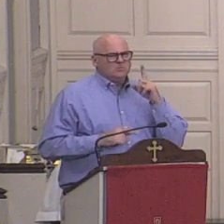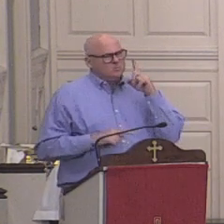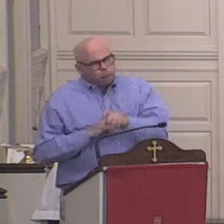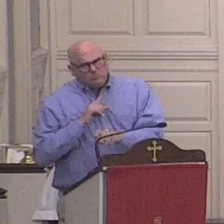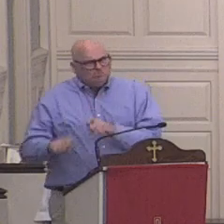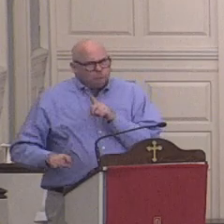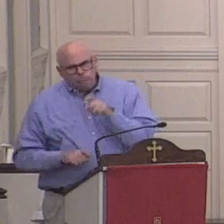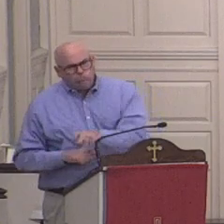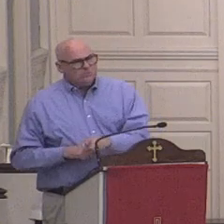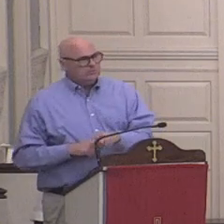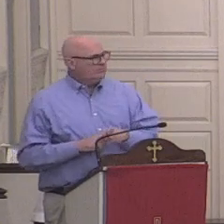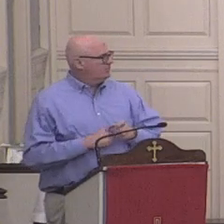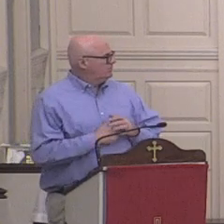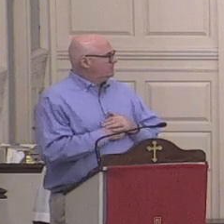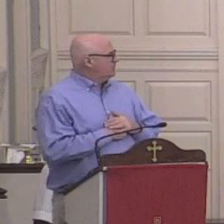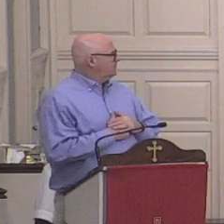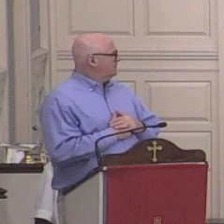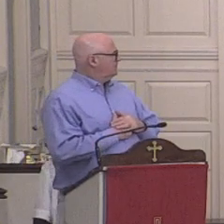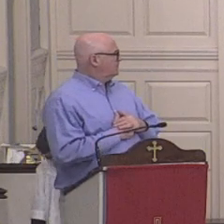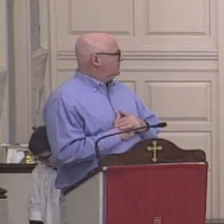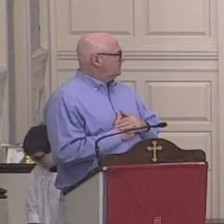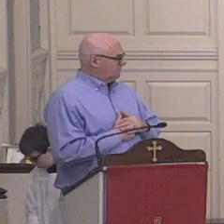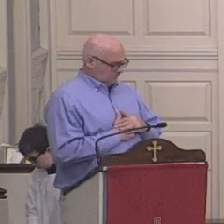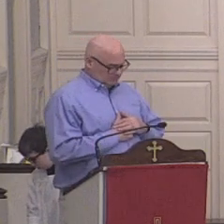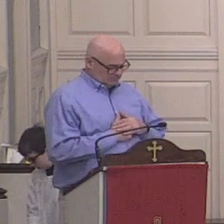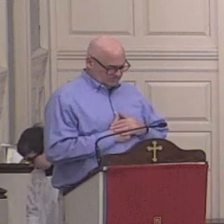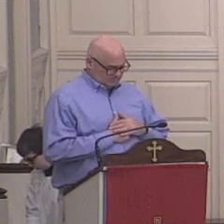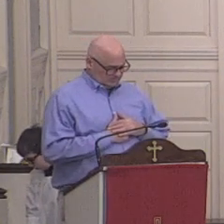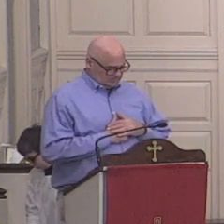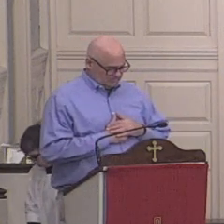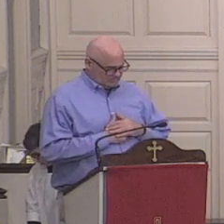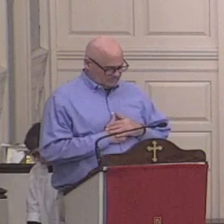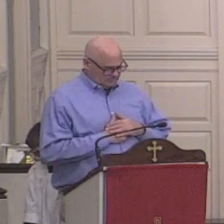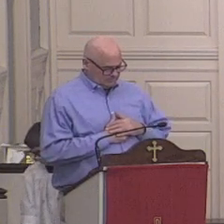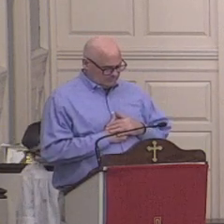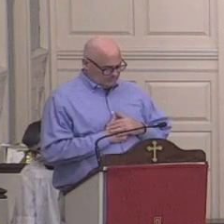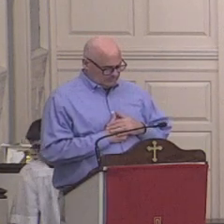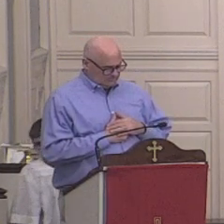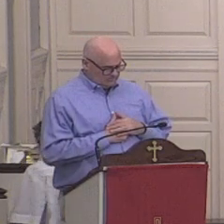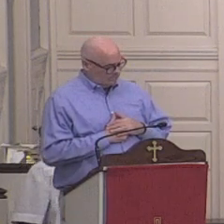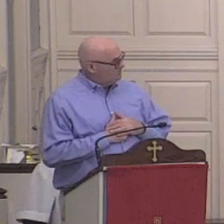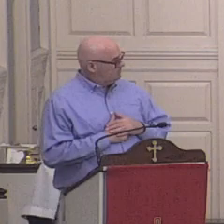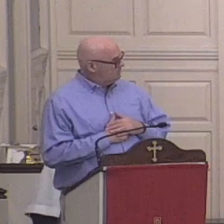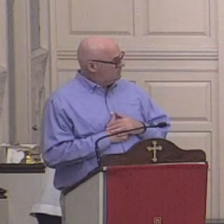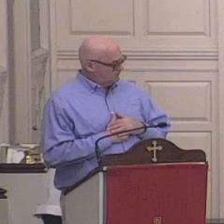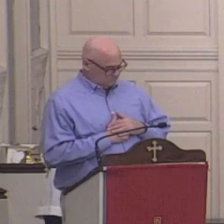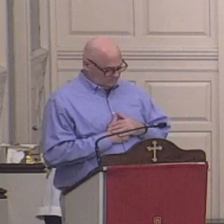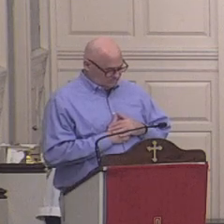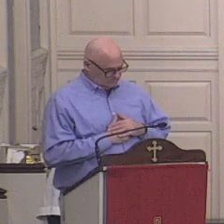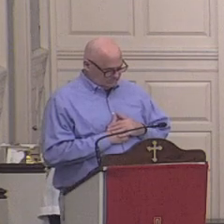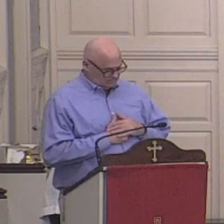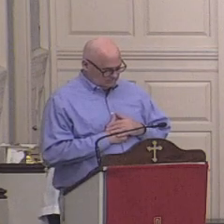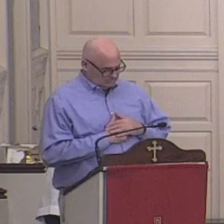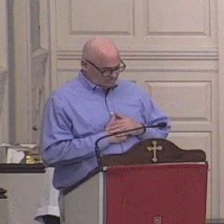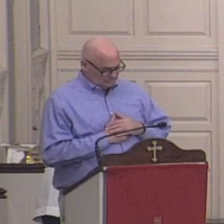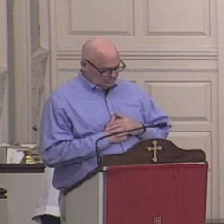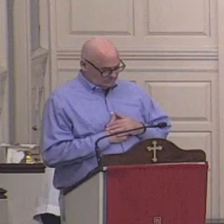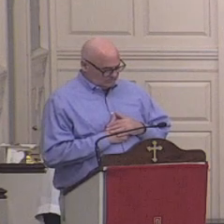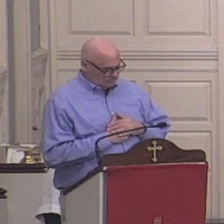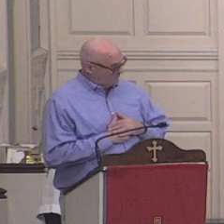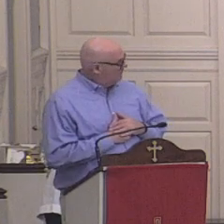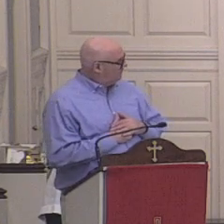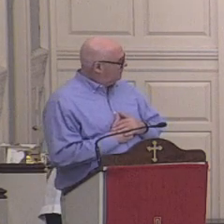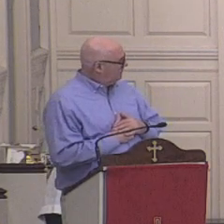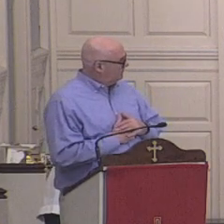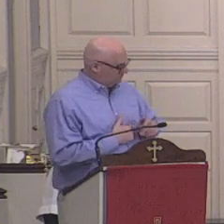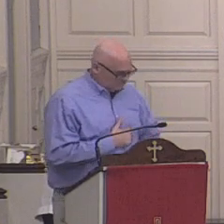Again, the high priest asked him and said to him, "Are you the Christ, the Son of the Blessed One?"